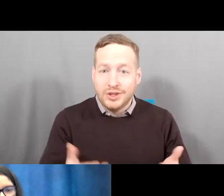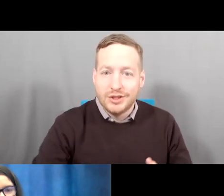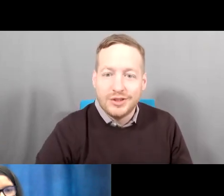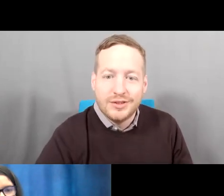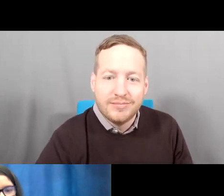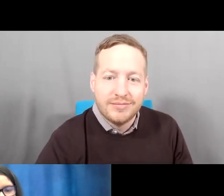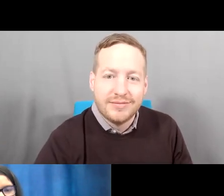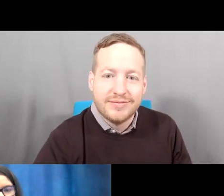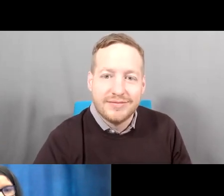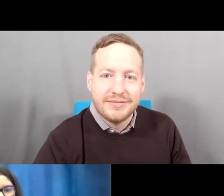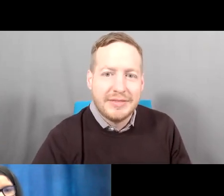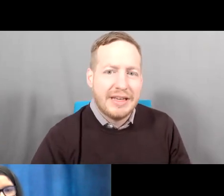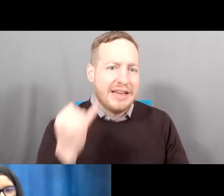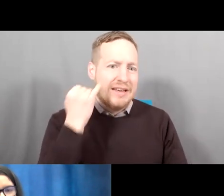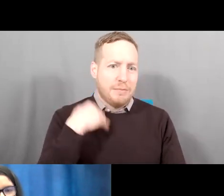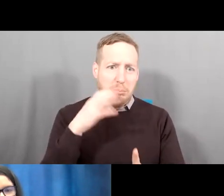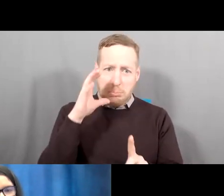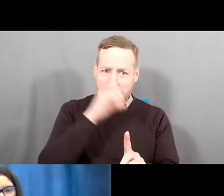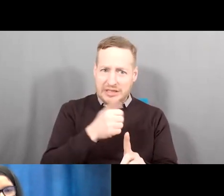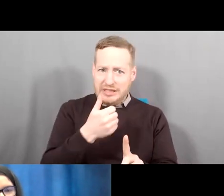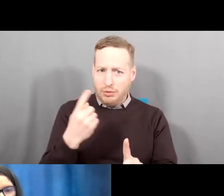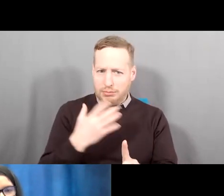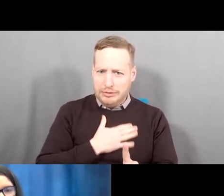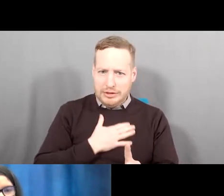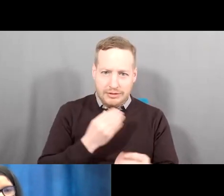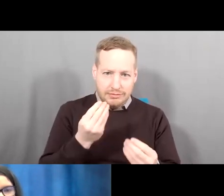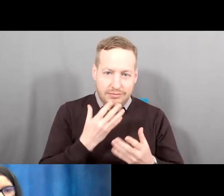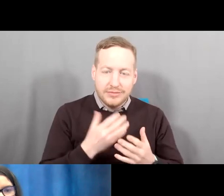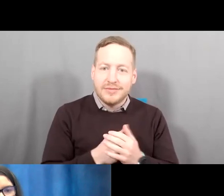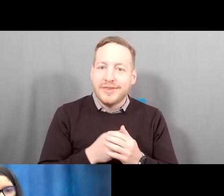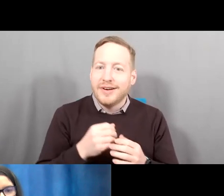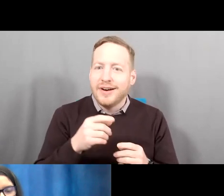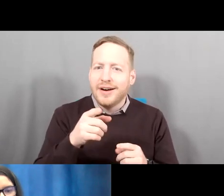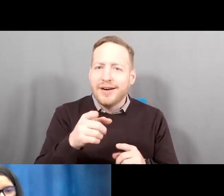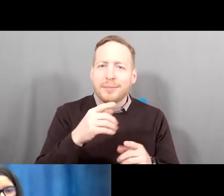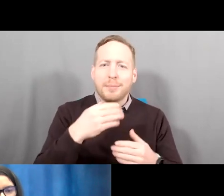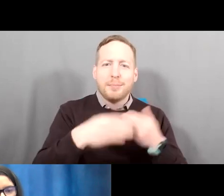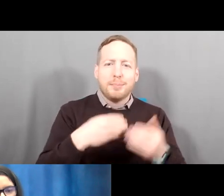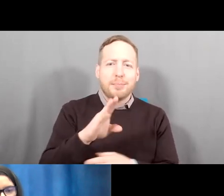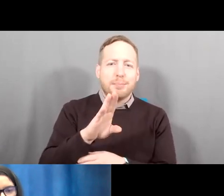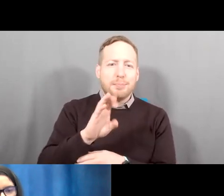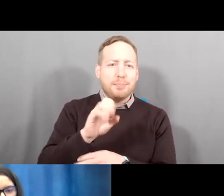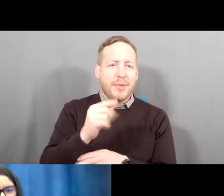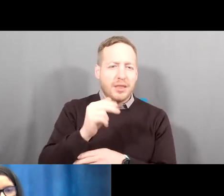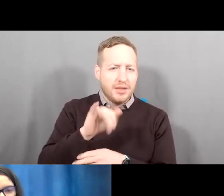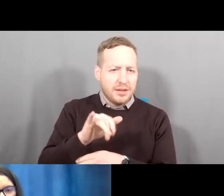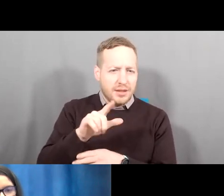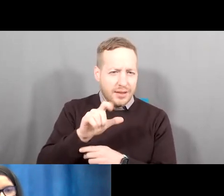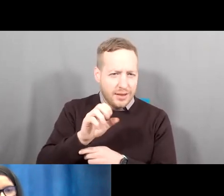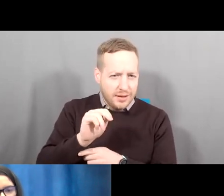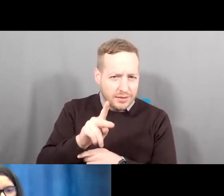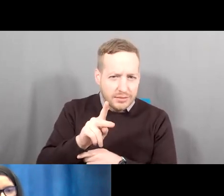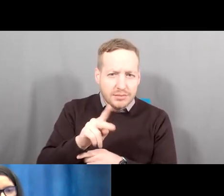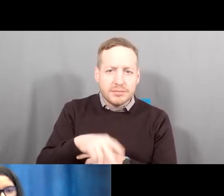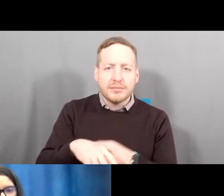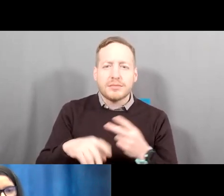meeting. The staff from the Rhode Island Commission that are here, and if I miss anyone, please correct me. We have